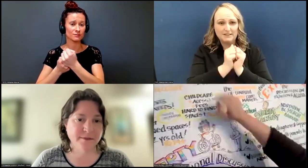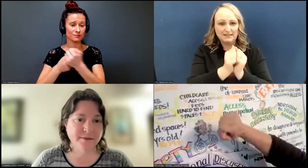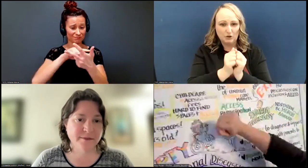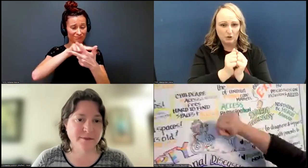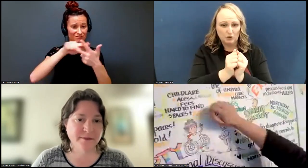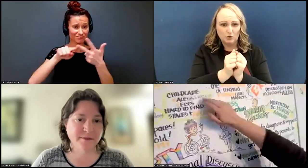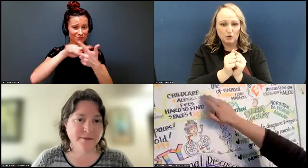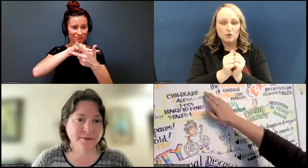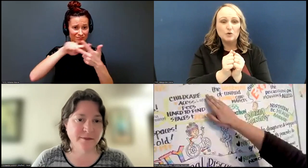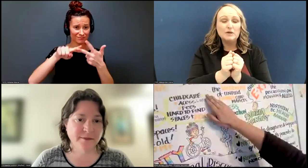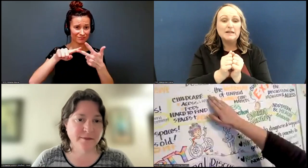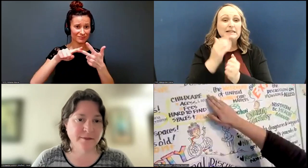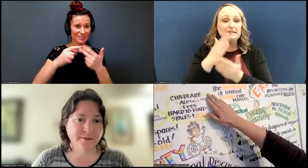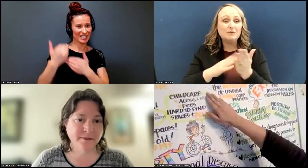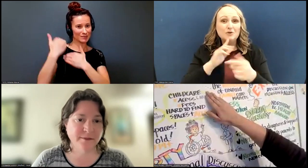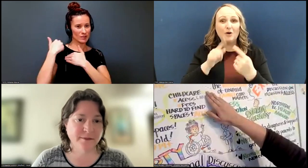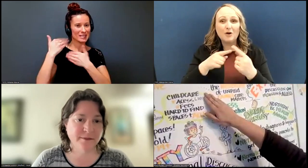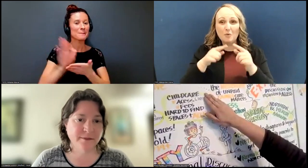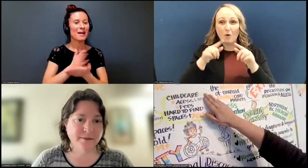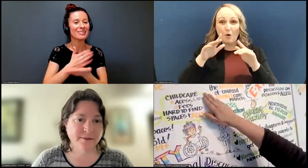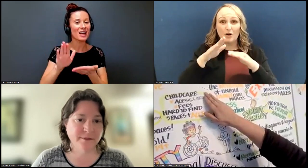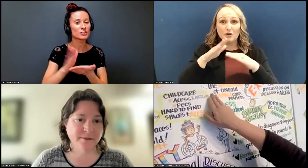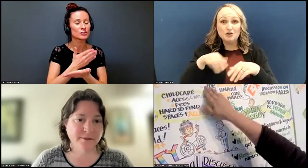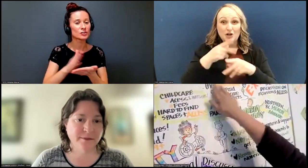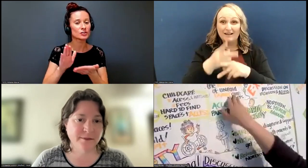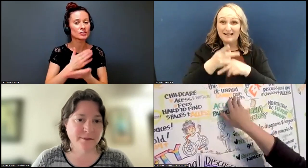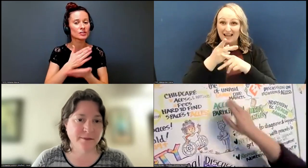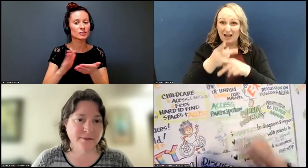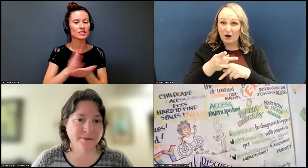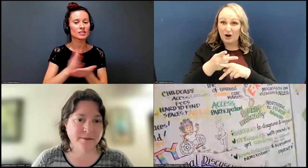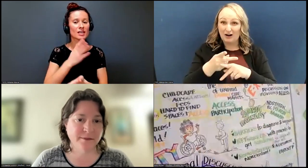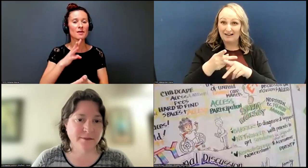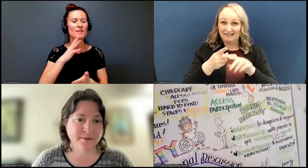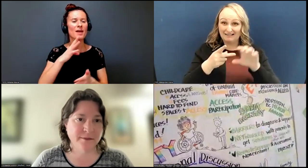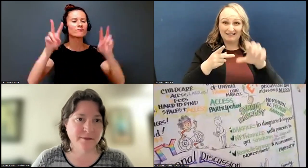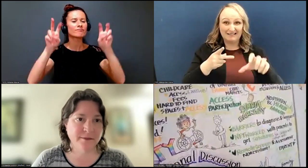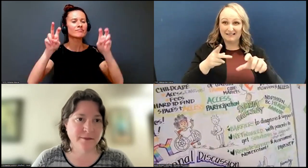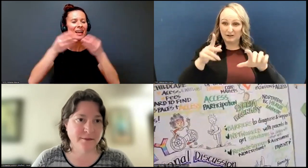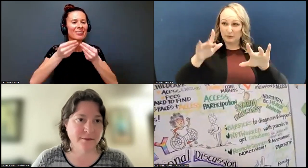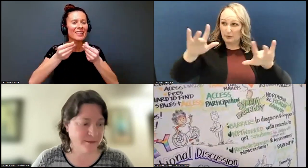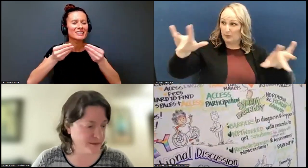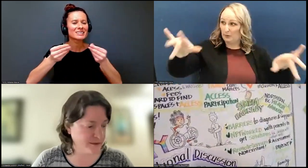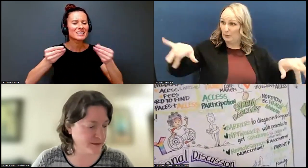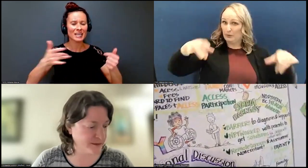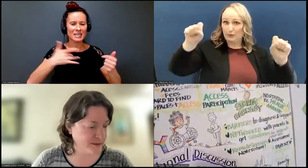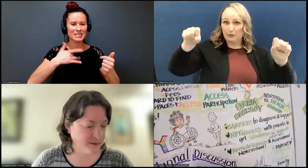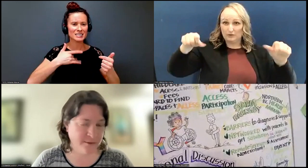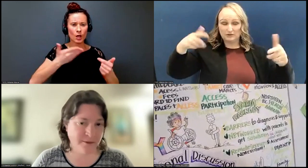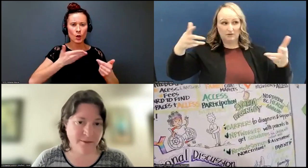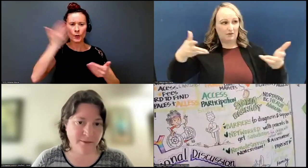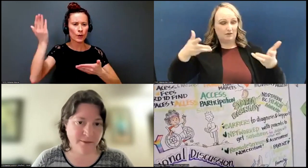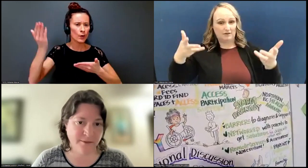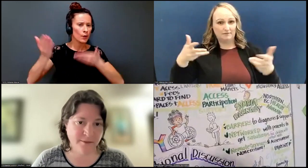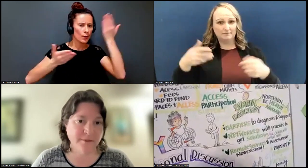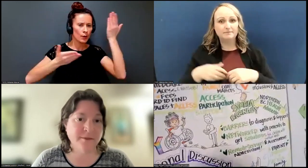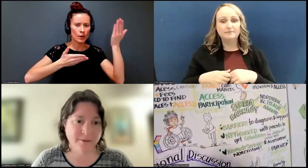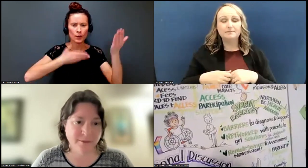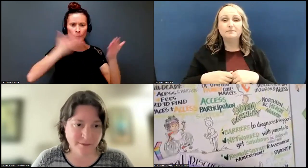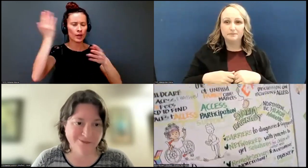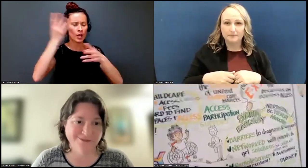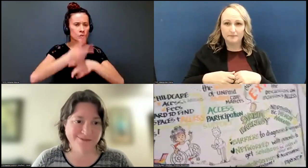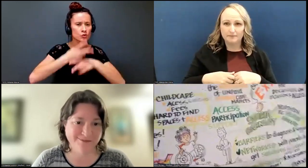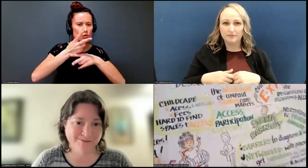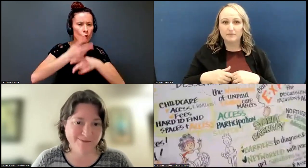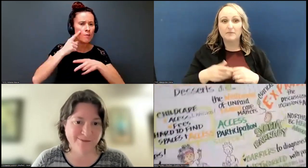about childcare deserts, and this piece really resonates around the well-being of unpaid family care and how much